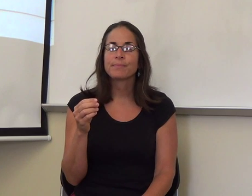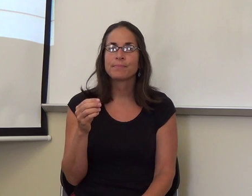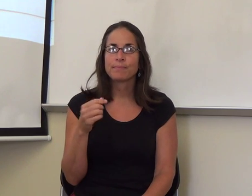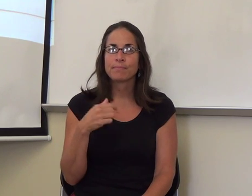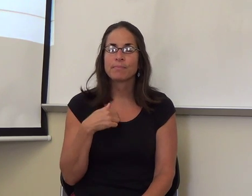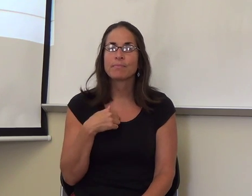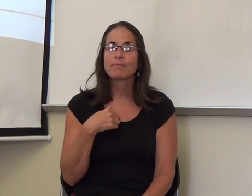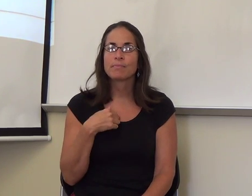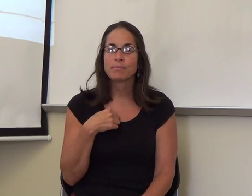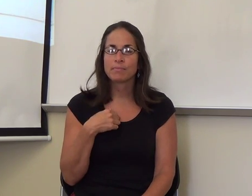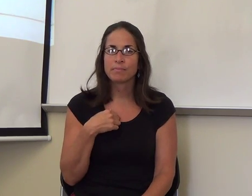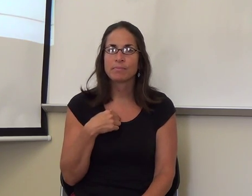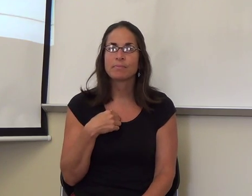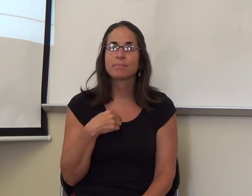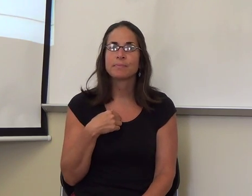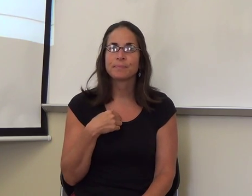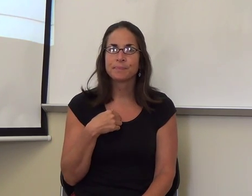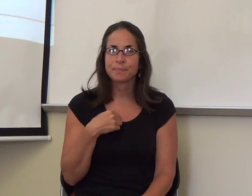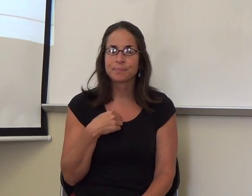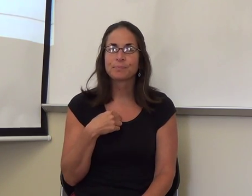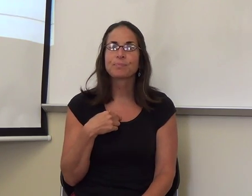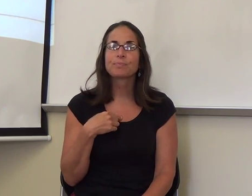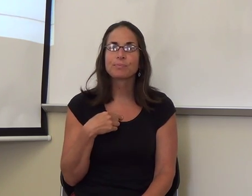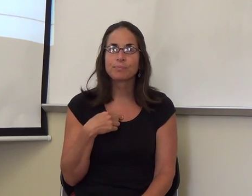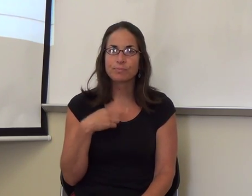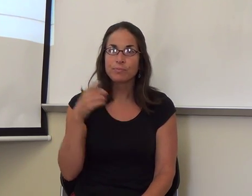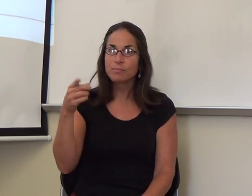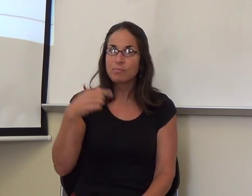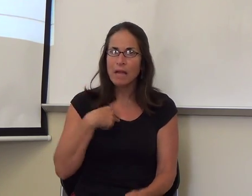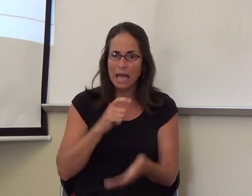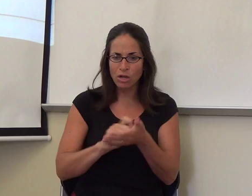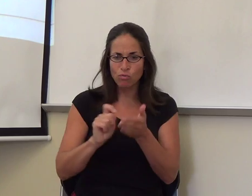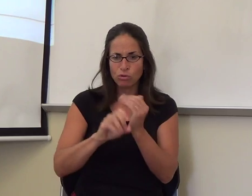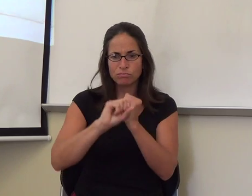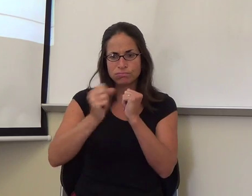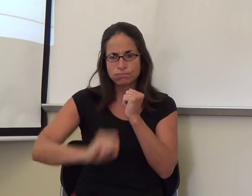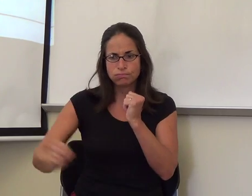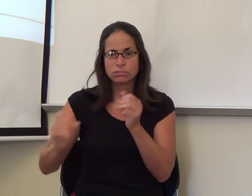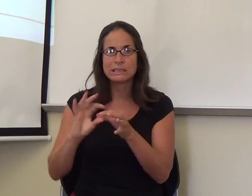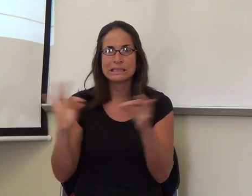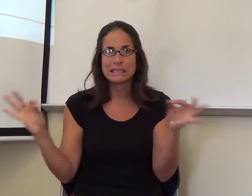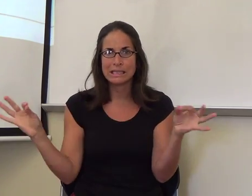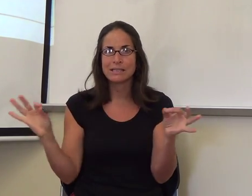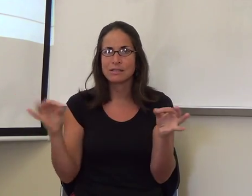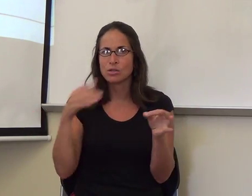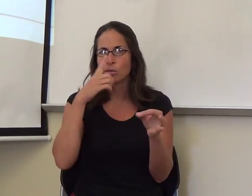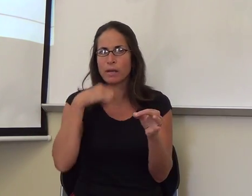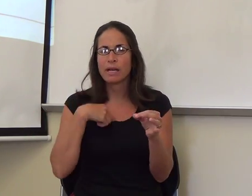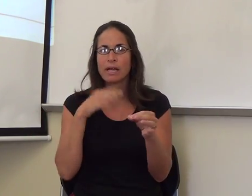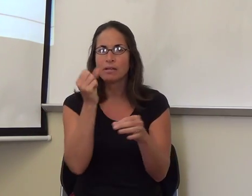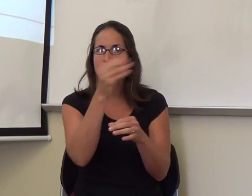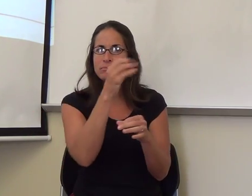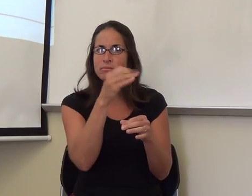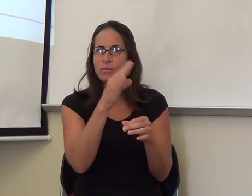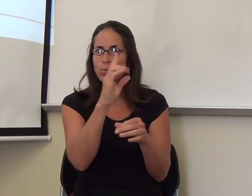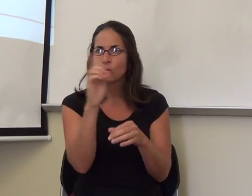right, as long as it's complete. Can I read you something? Yeah, Just to talk, I put during